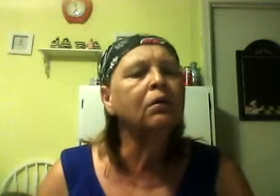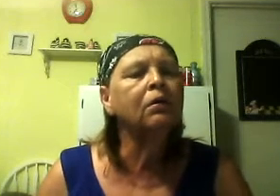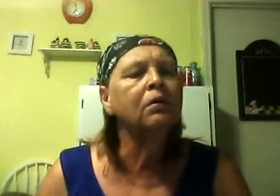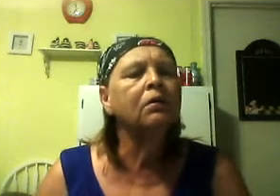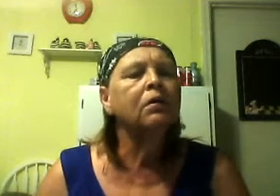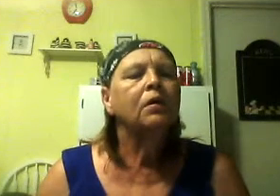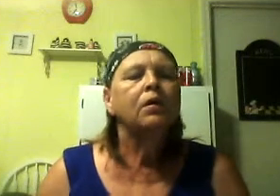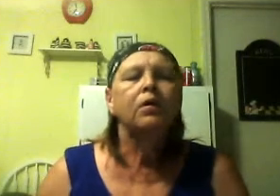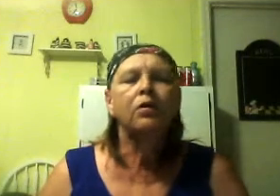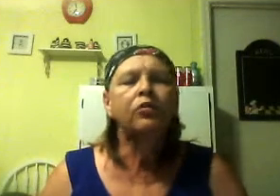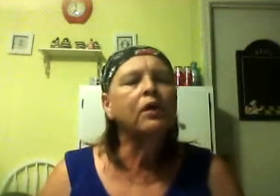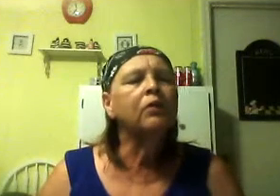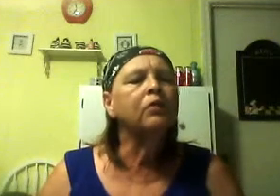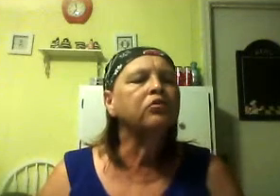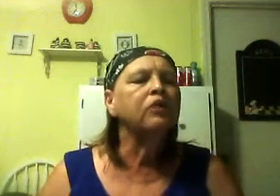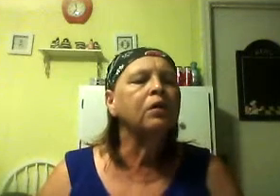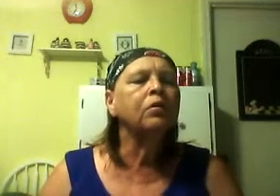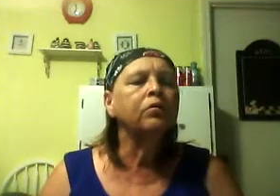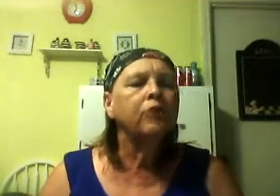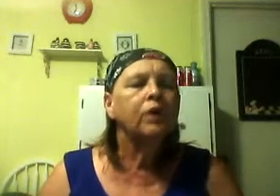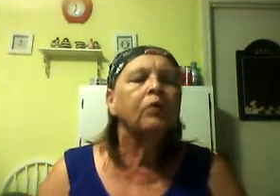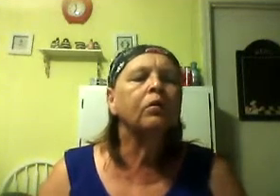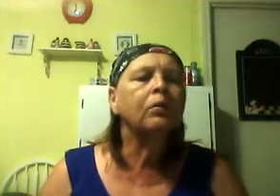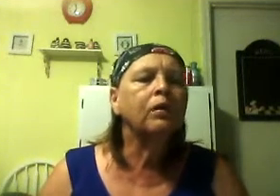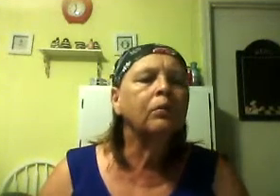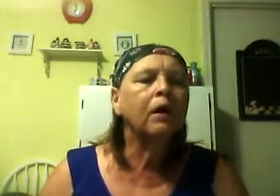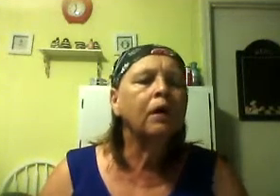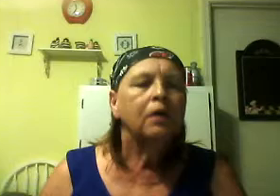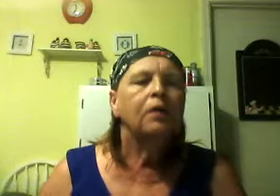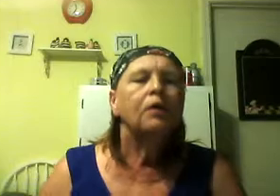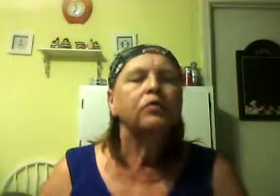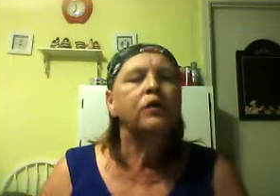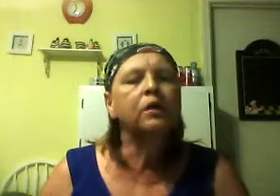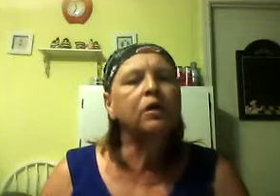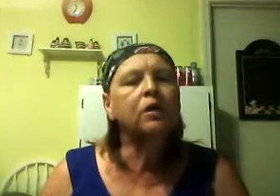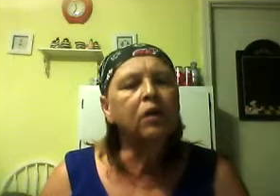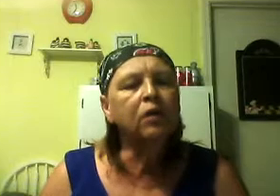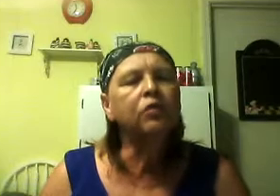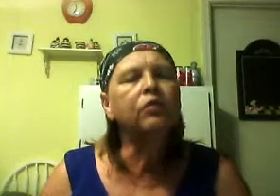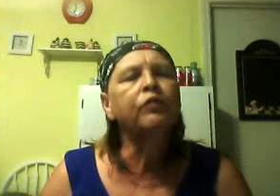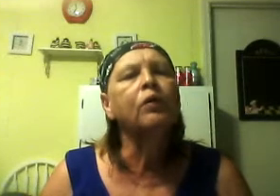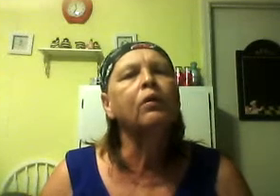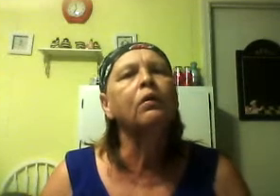heart. Is there a chance, or am I taking it too